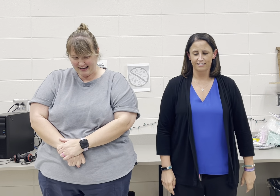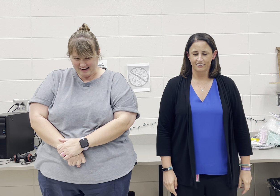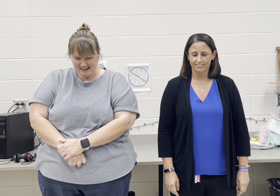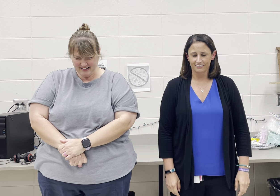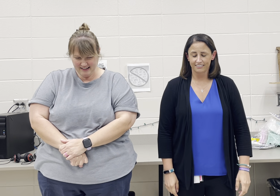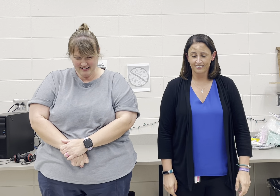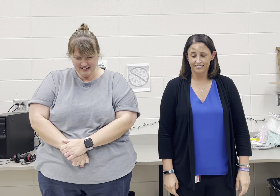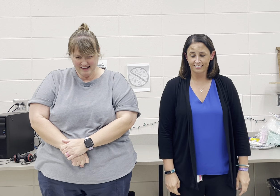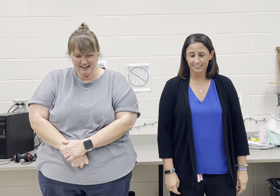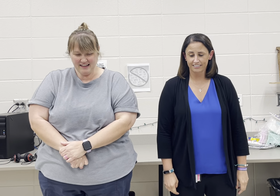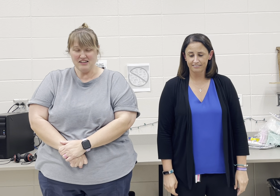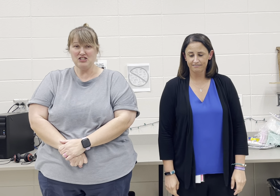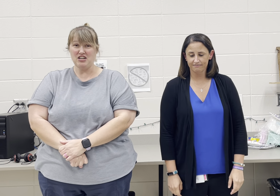Okay. Chef.